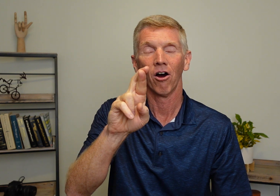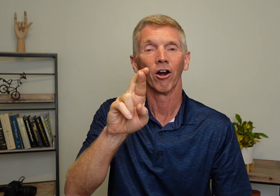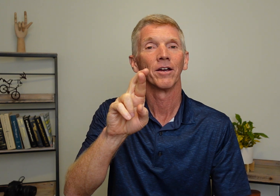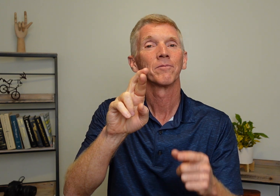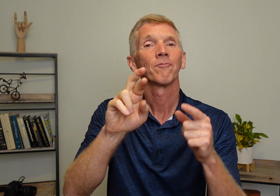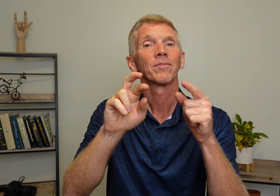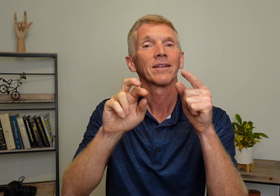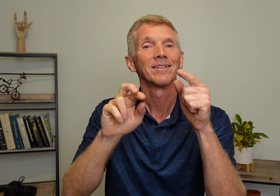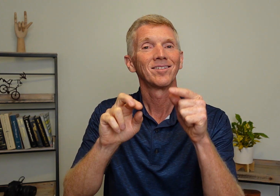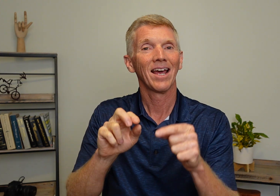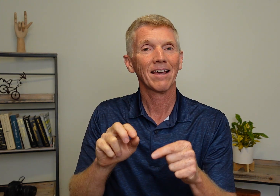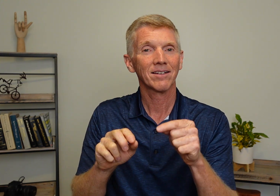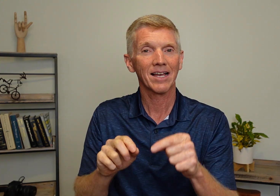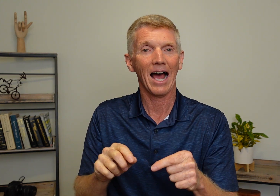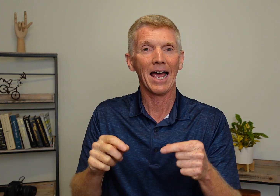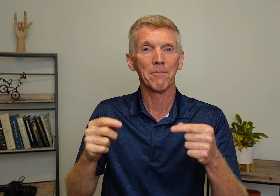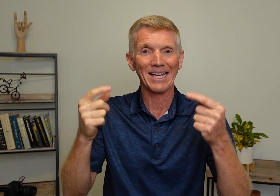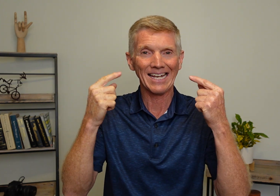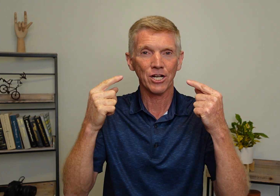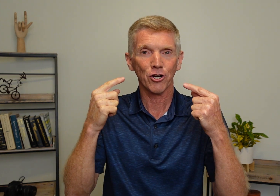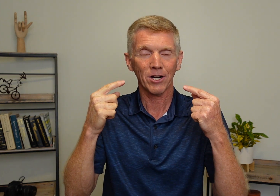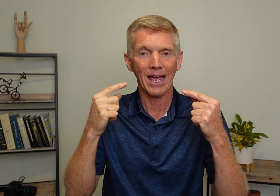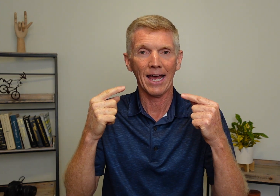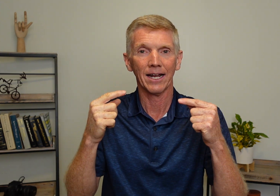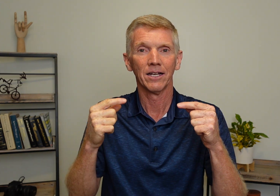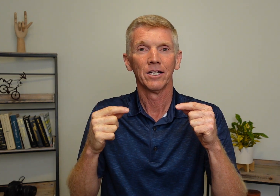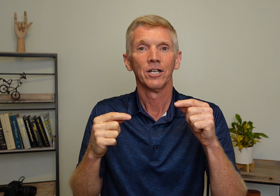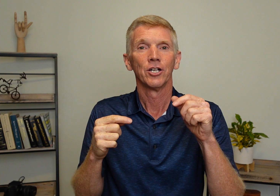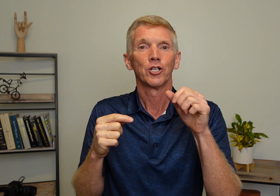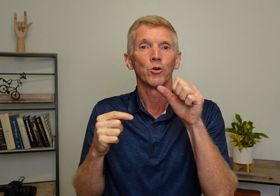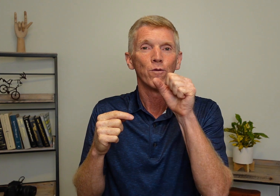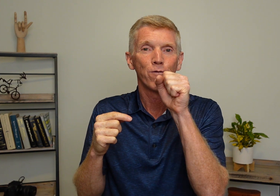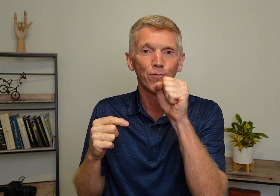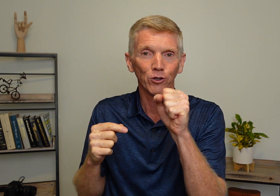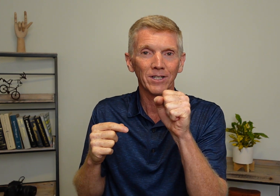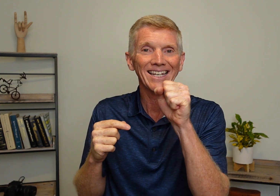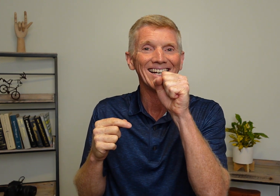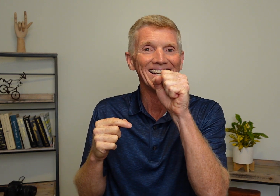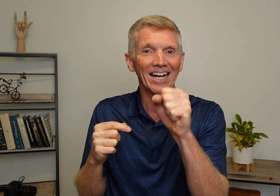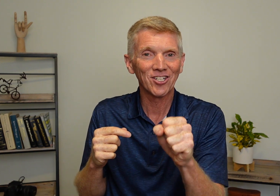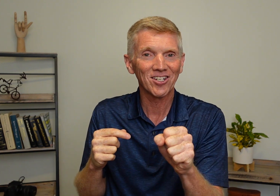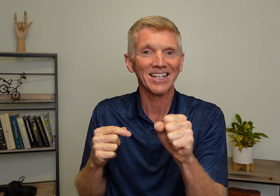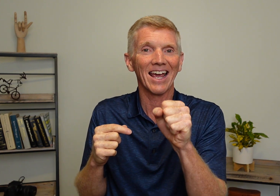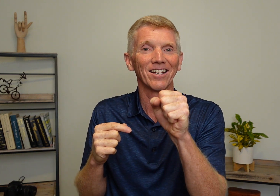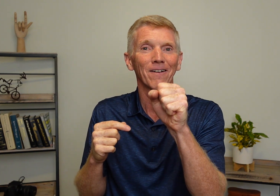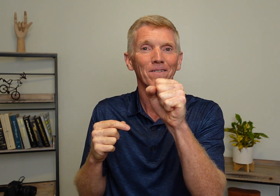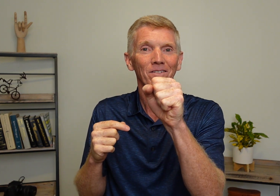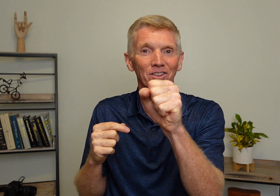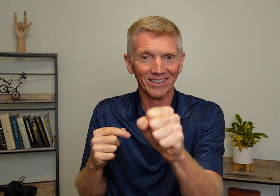C-H-A-I-R. Take the time in your head to fully enunciate the